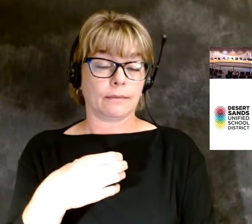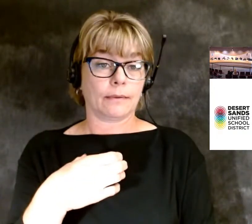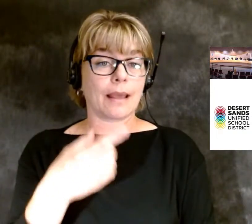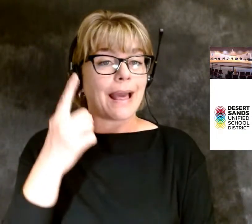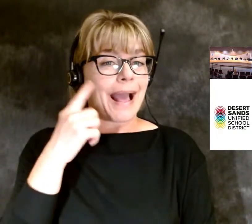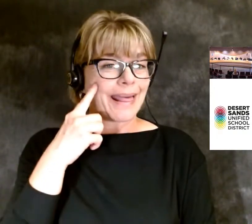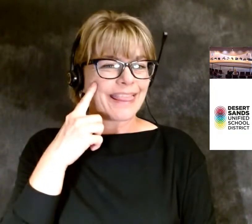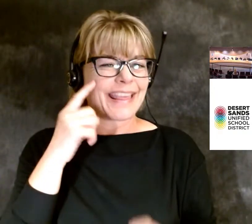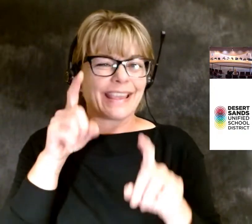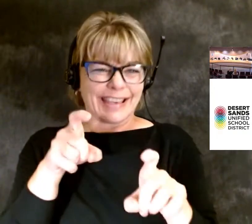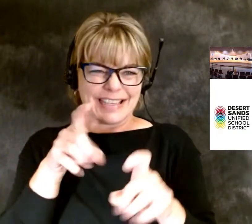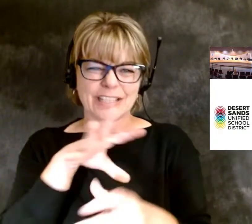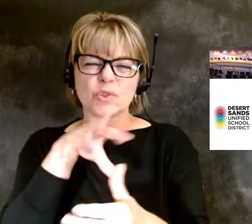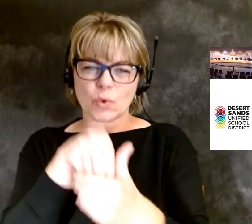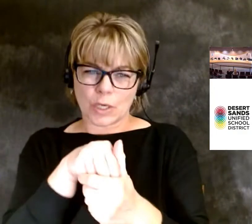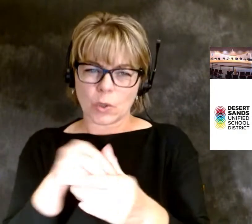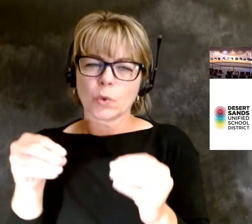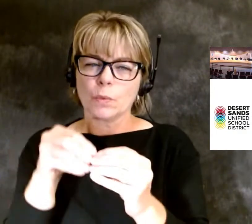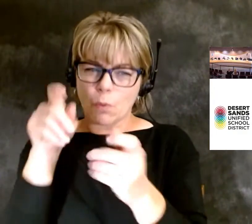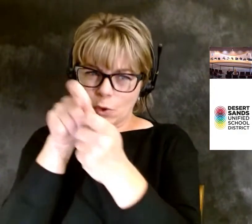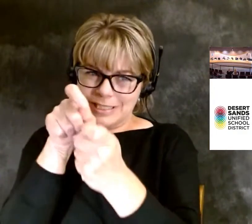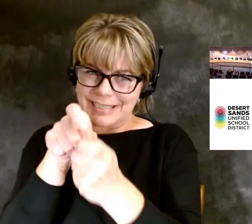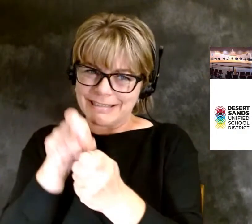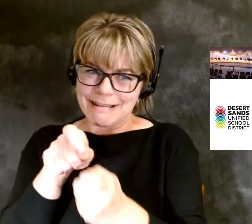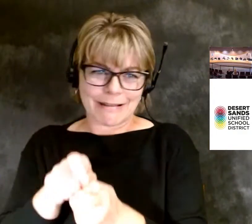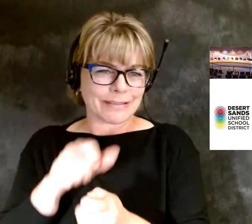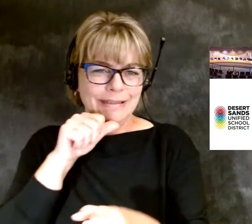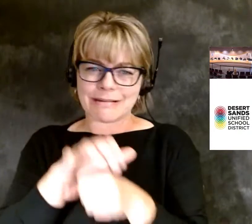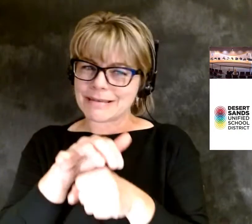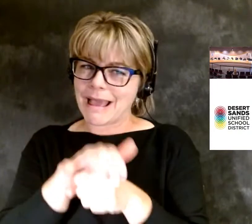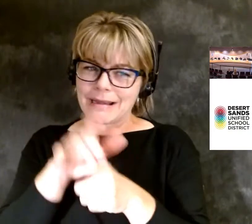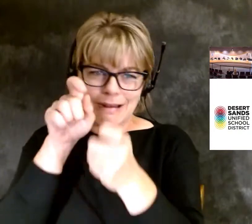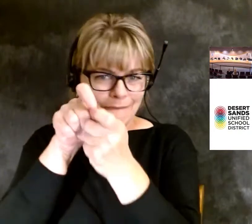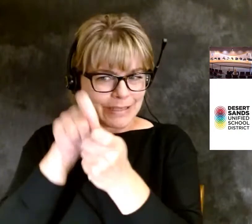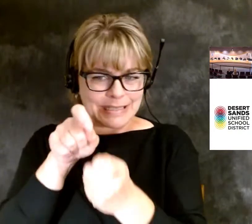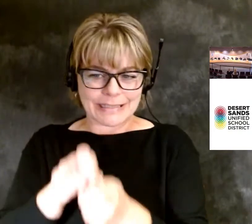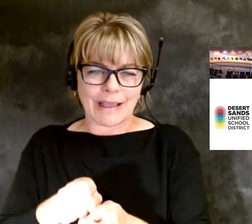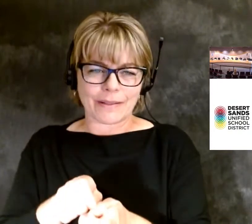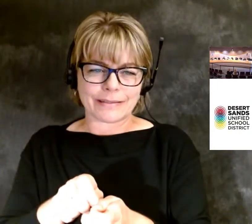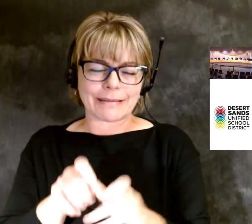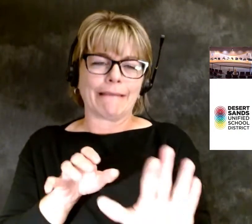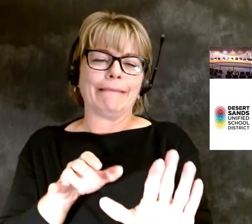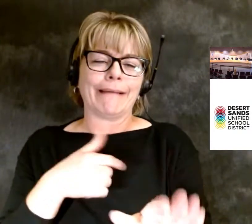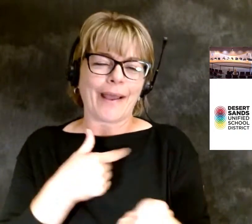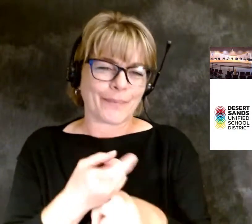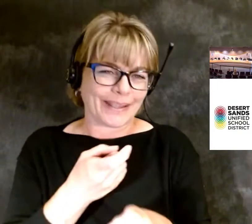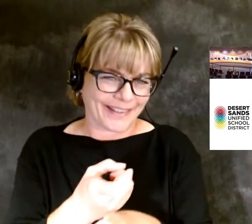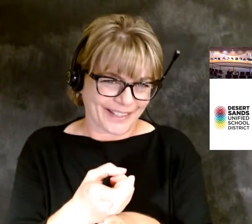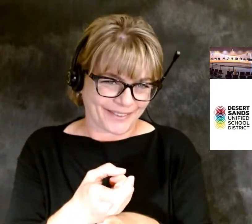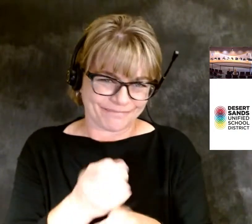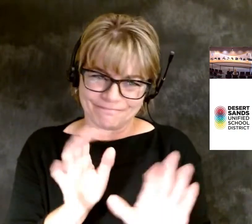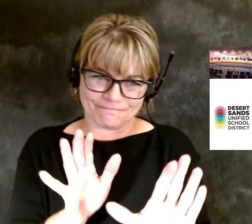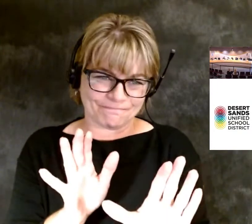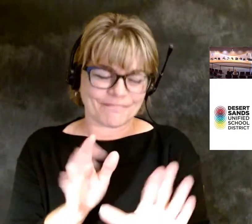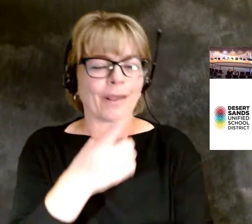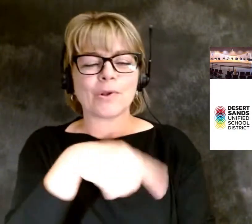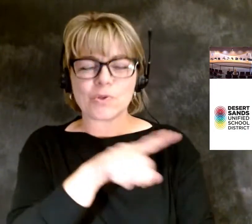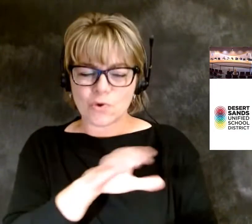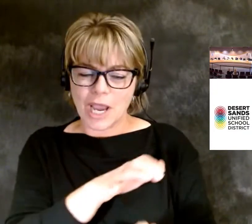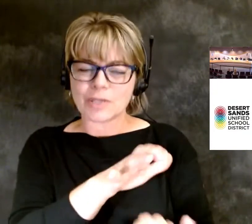to be more detailed. I think there's not enough details in here. I'm kidding. I'm joking. You guys do an amazing